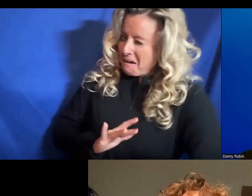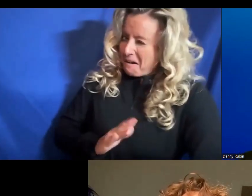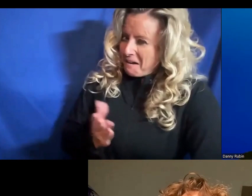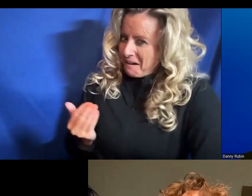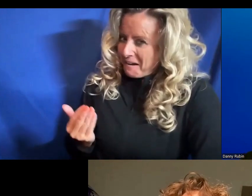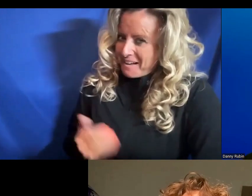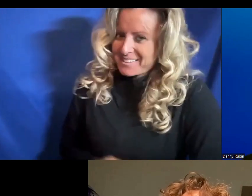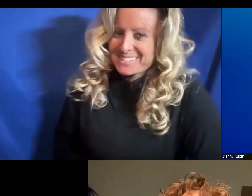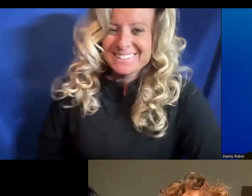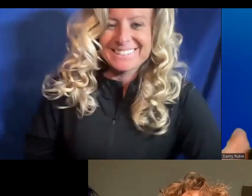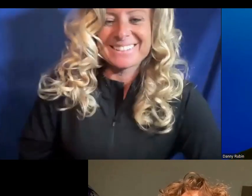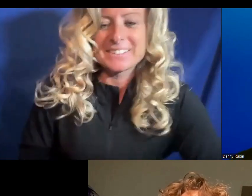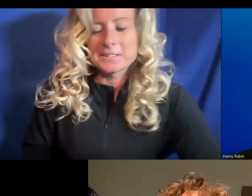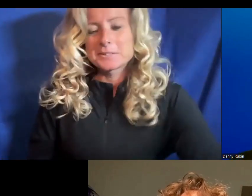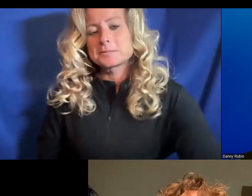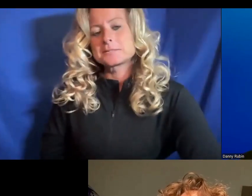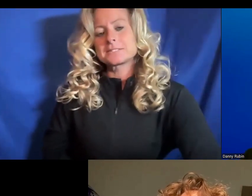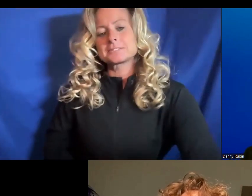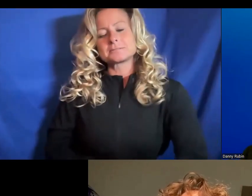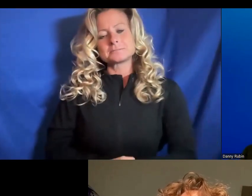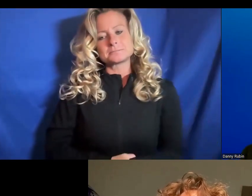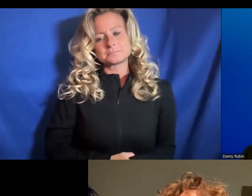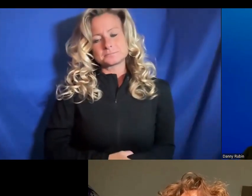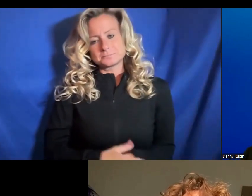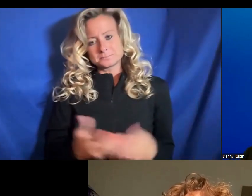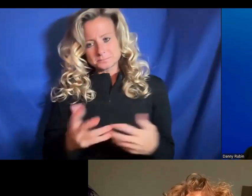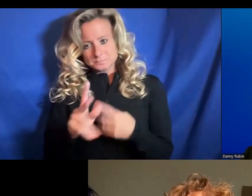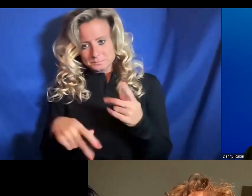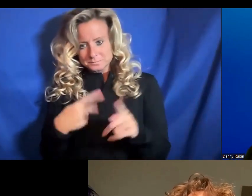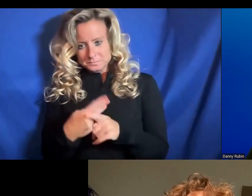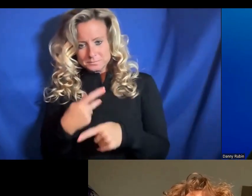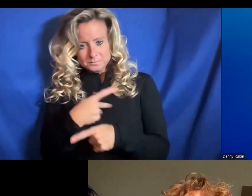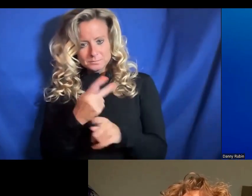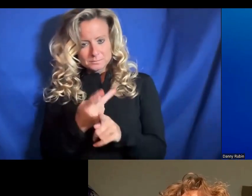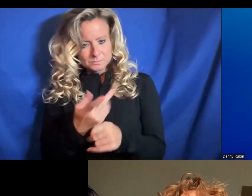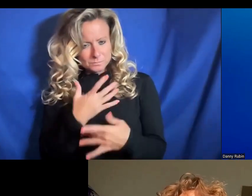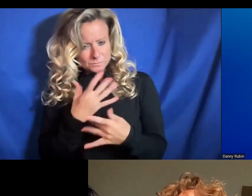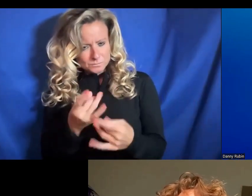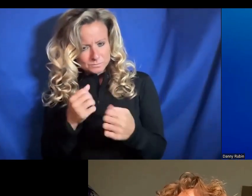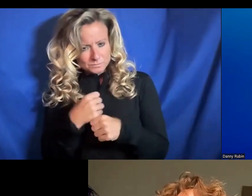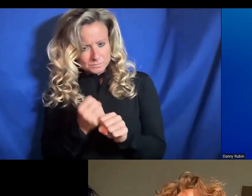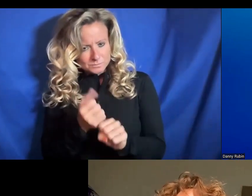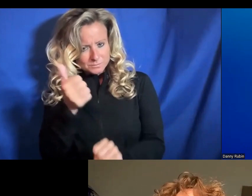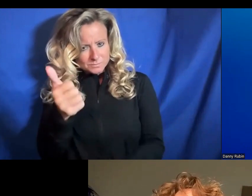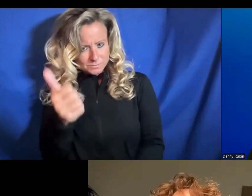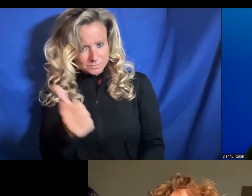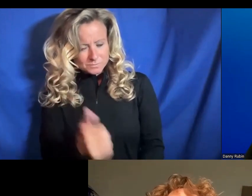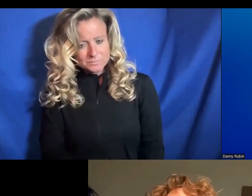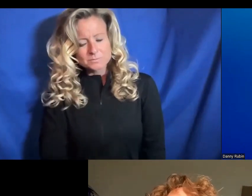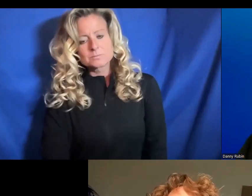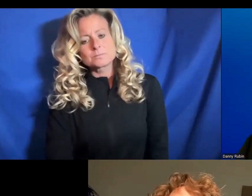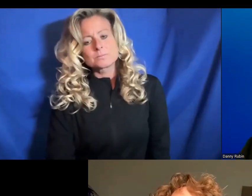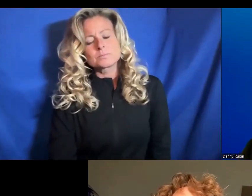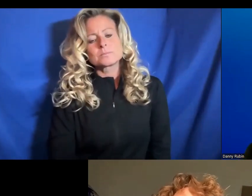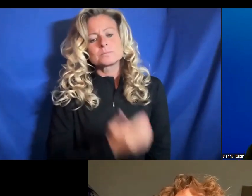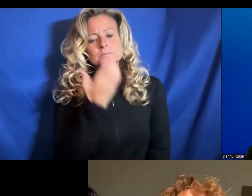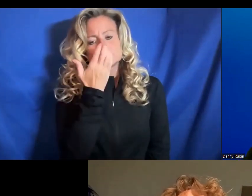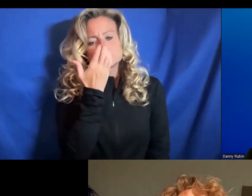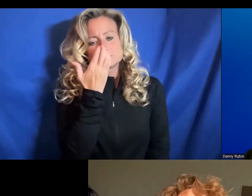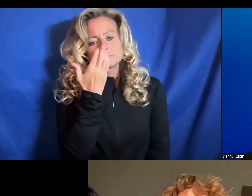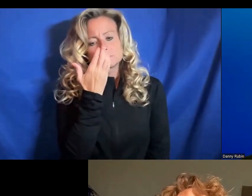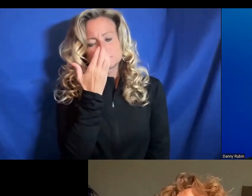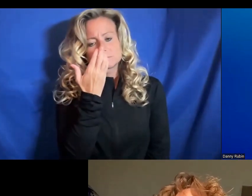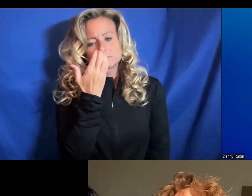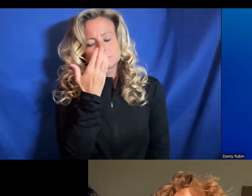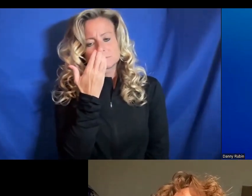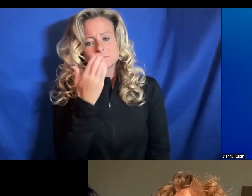that. So what Um, kind of products are you interested in making of your own? I would like to use something that is a little bit